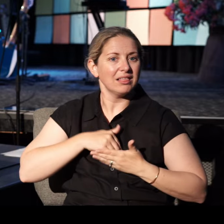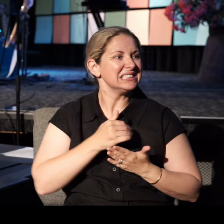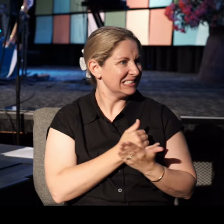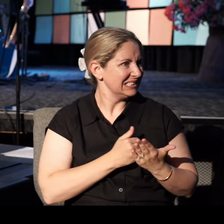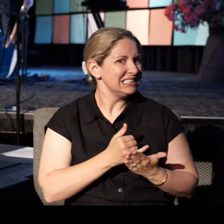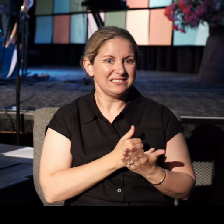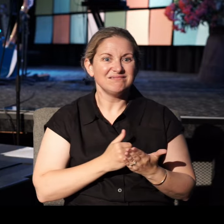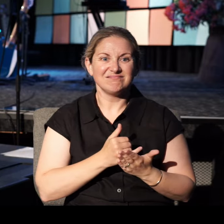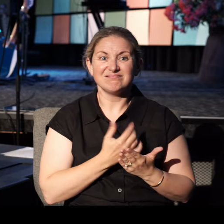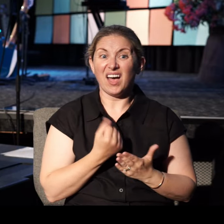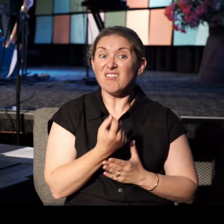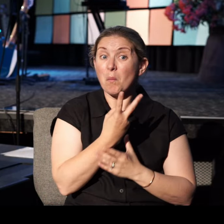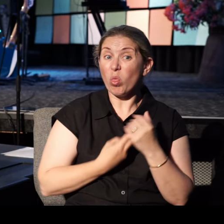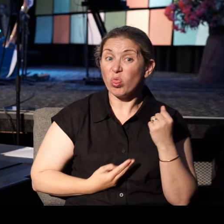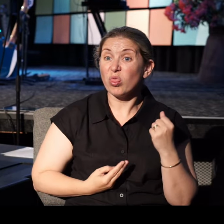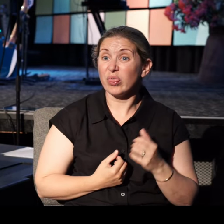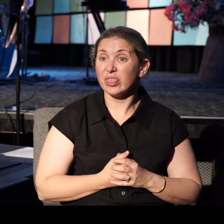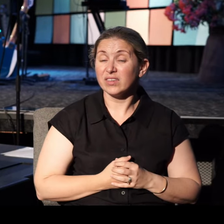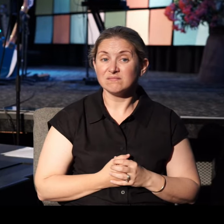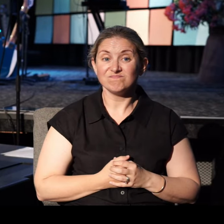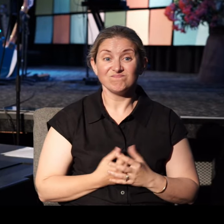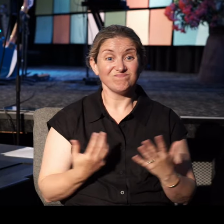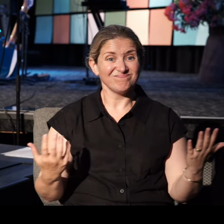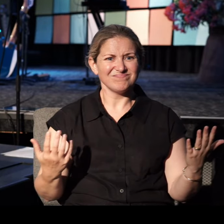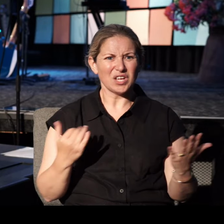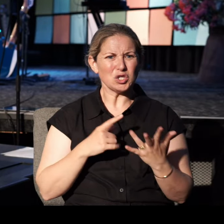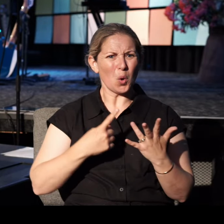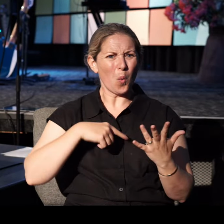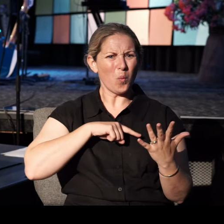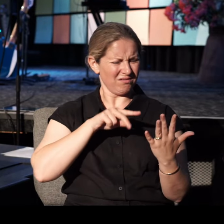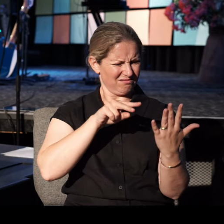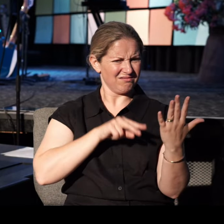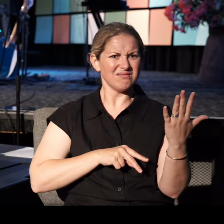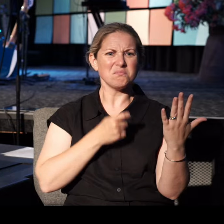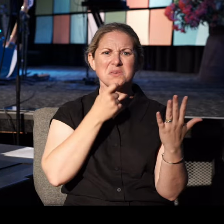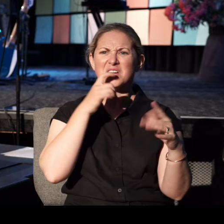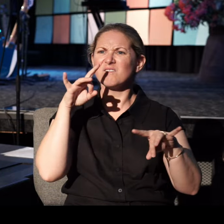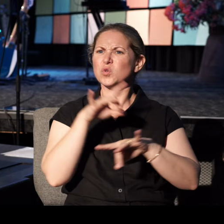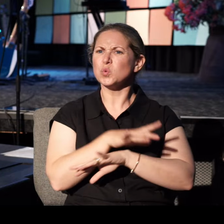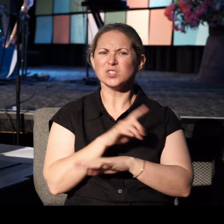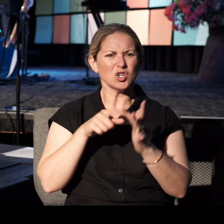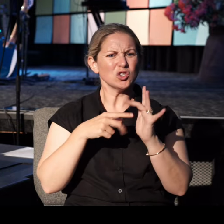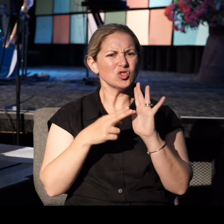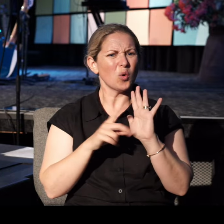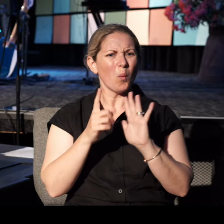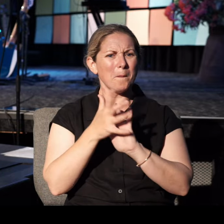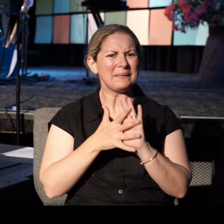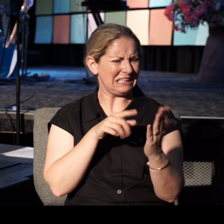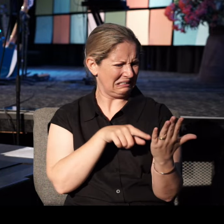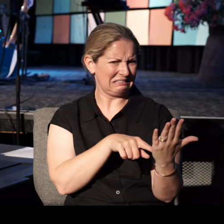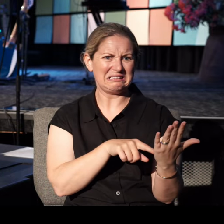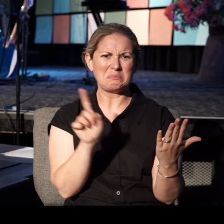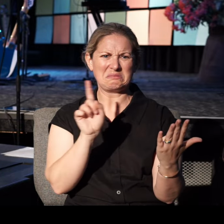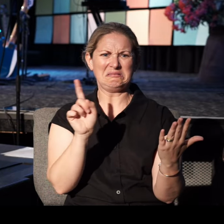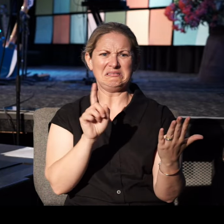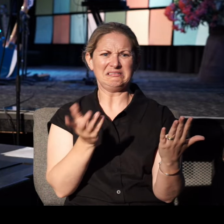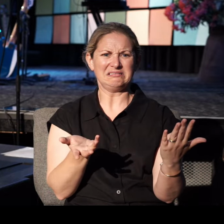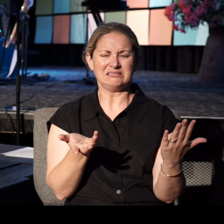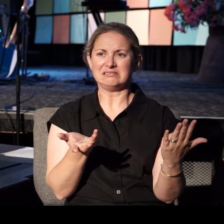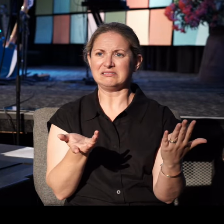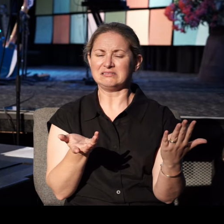raises for us a question: what is John actually talking about here? Because let me put this test to you. Let's just play this